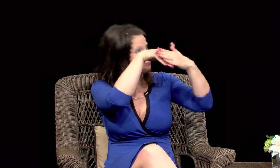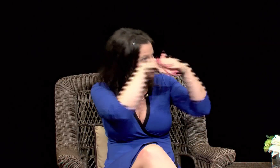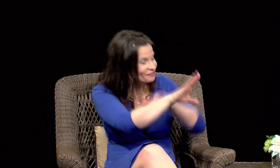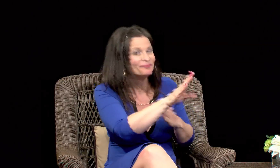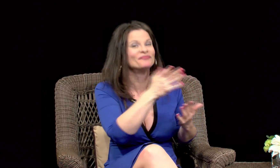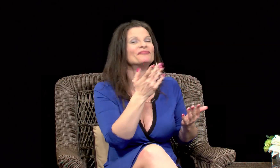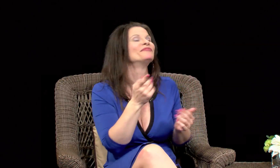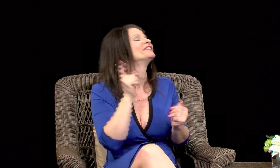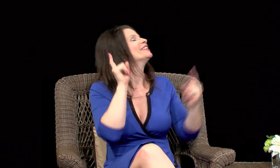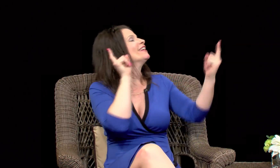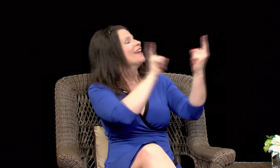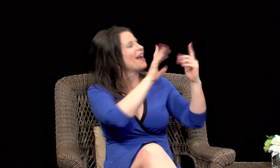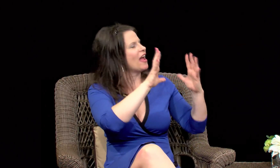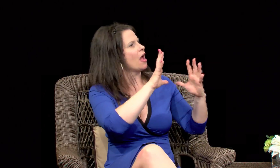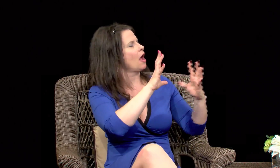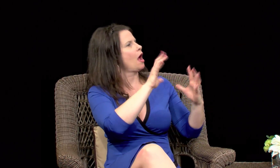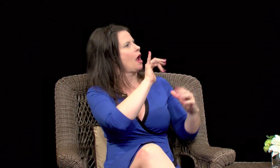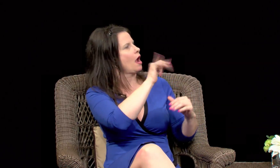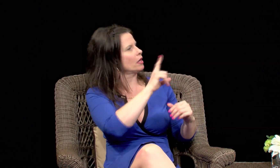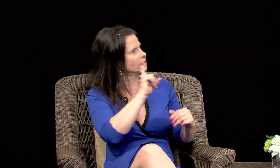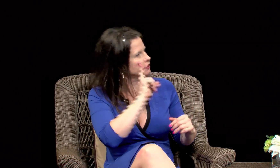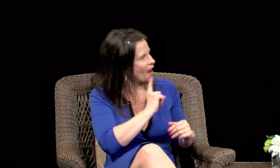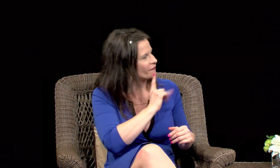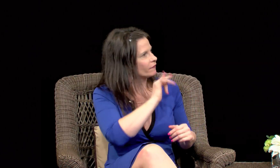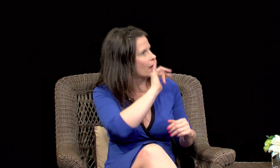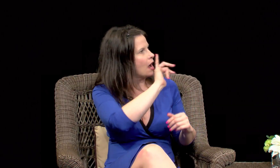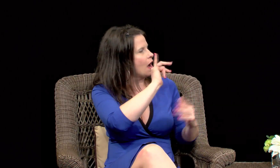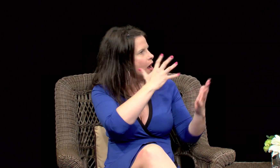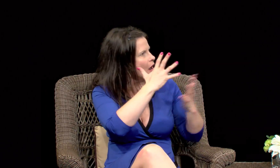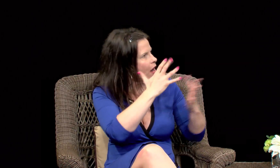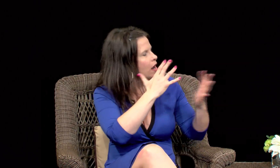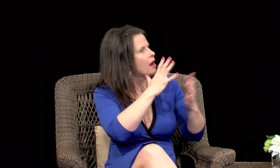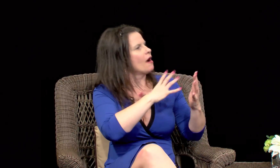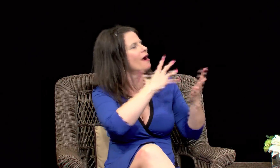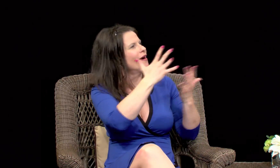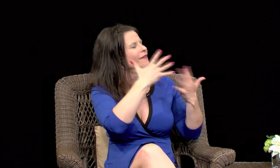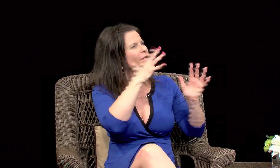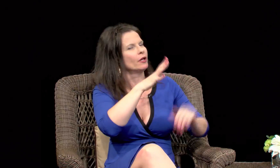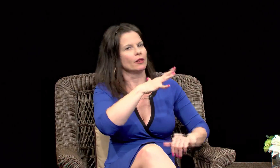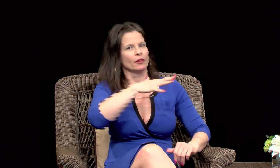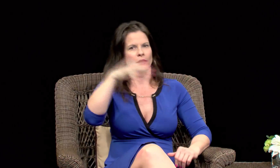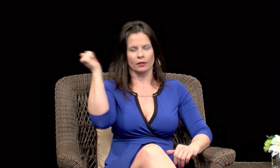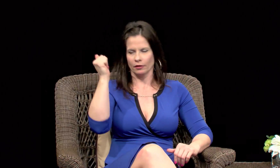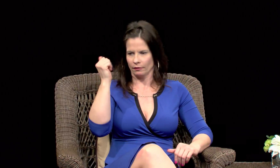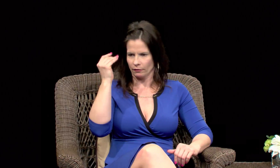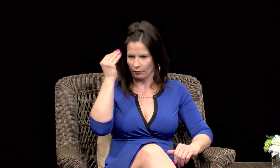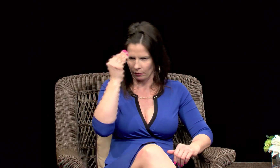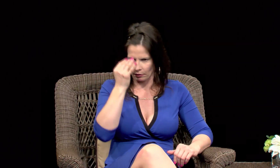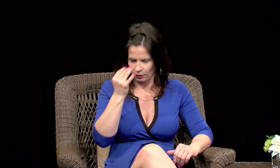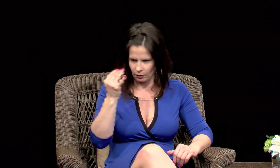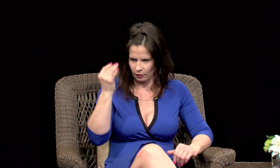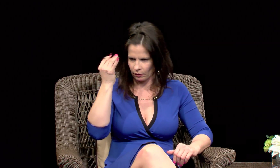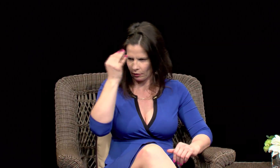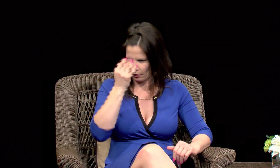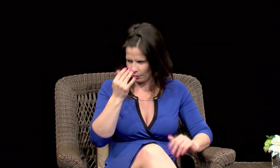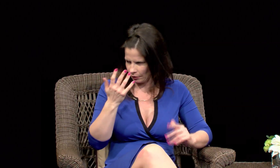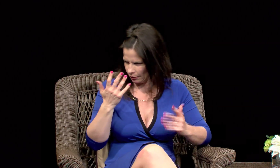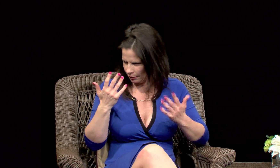but when she went in, they met, and she found out that he was deaf. And after she left, she